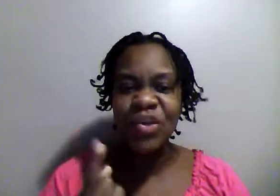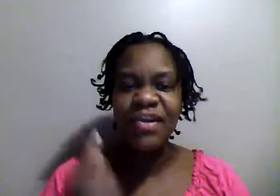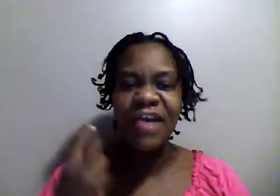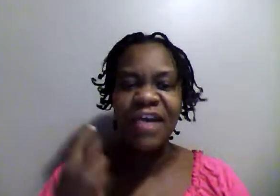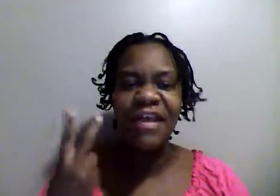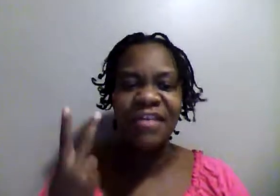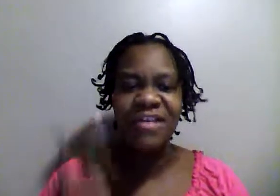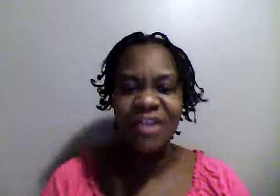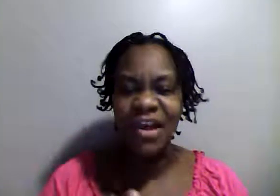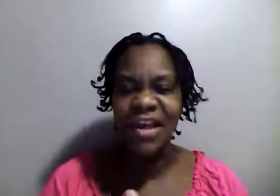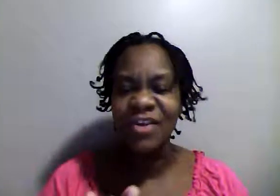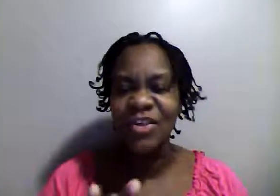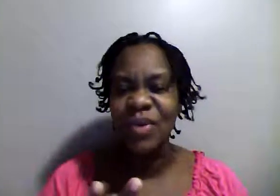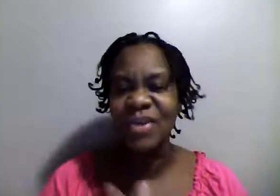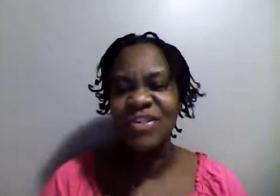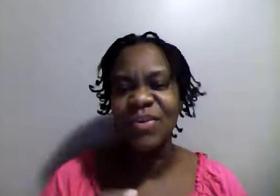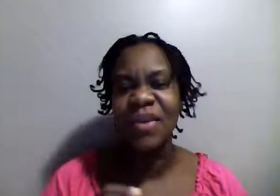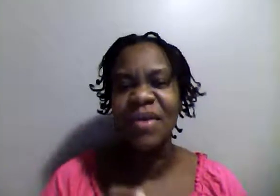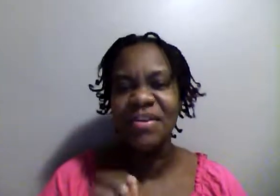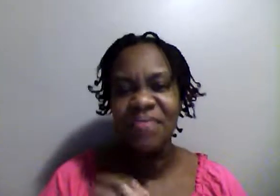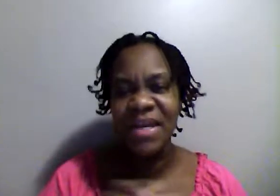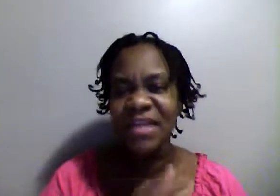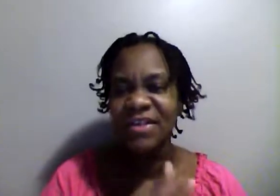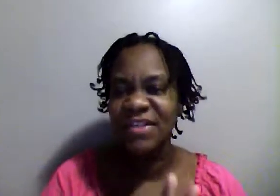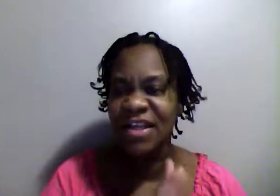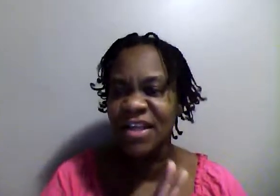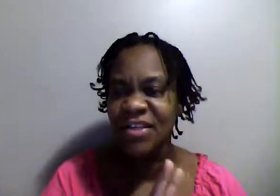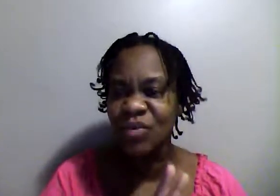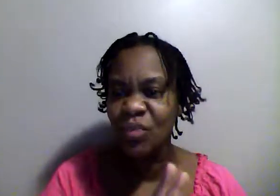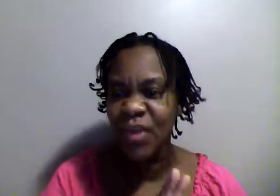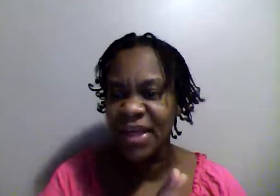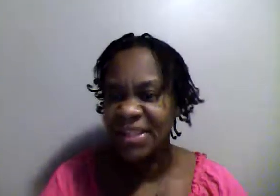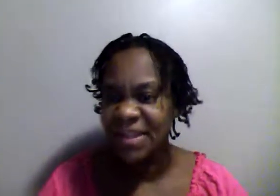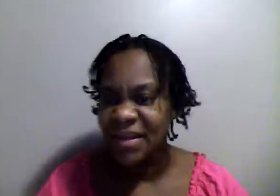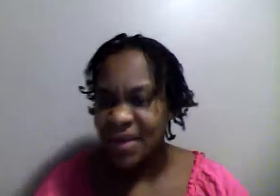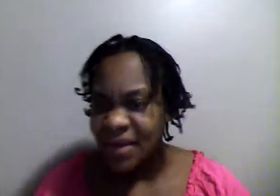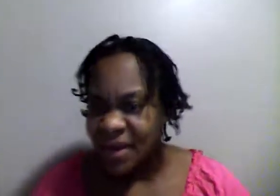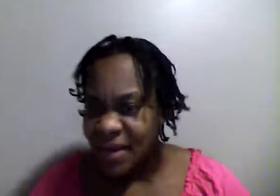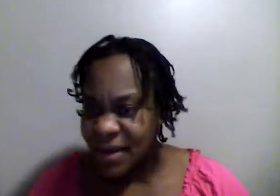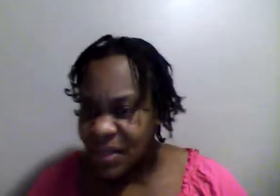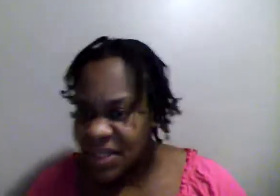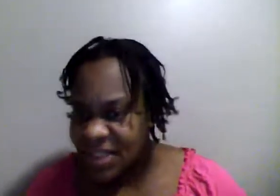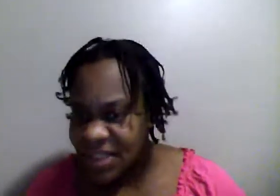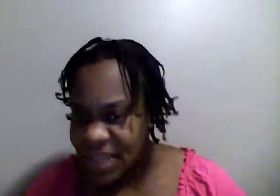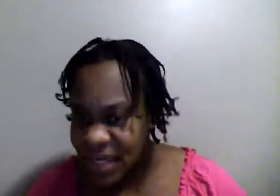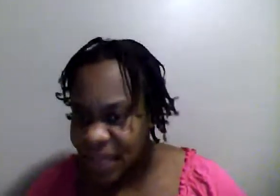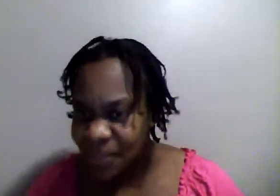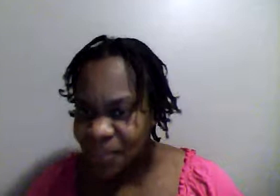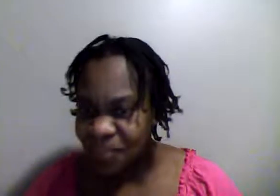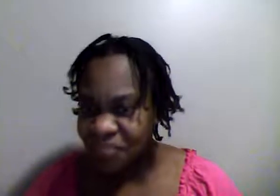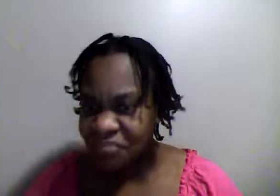shoulder and the other is called yellow shoulder. So we're going to be discussing these 2 points. Now let's see.